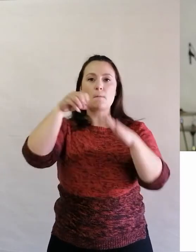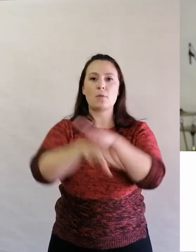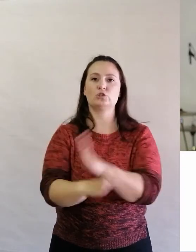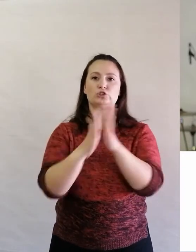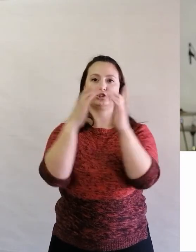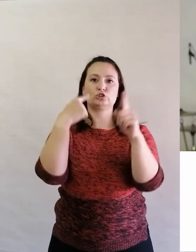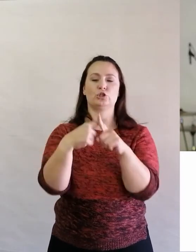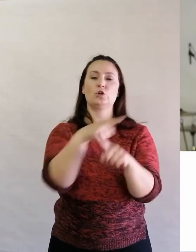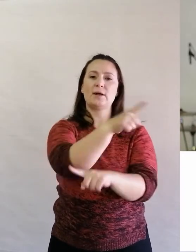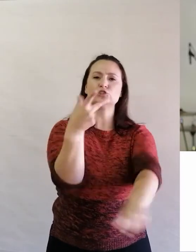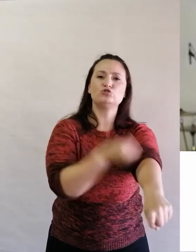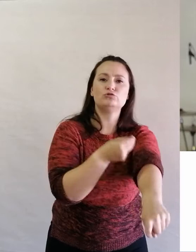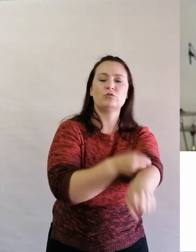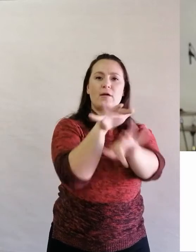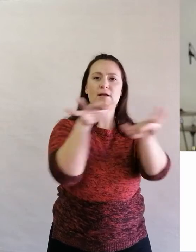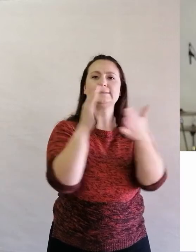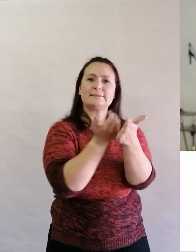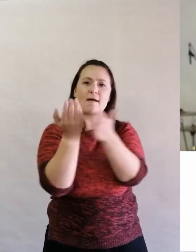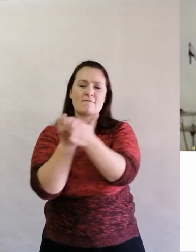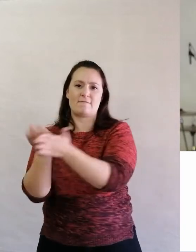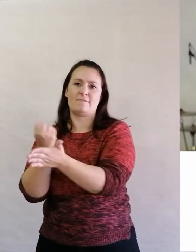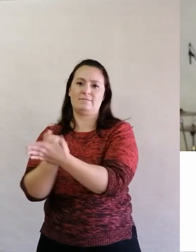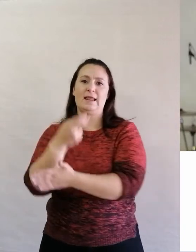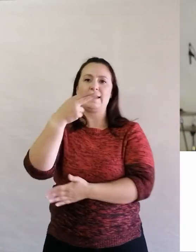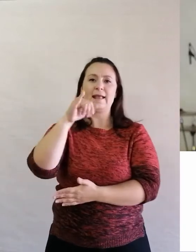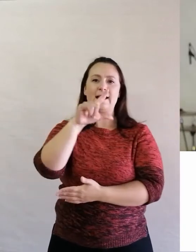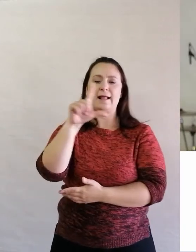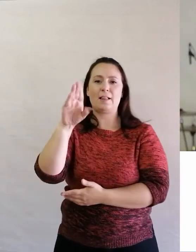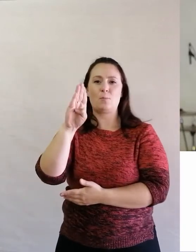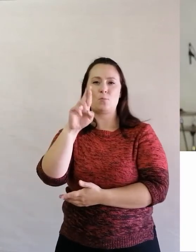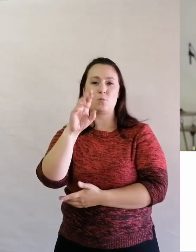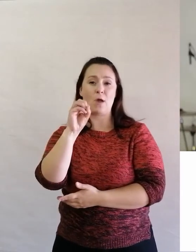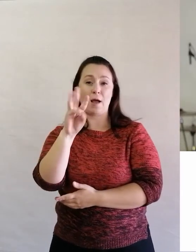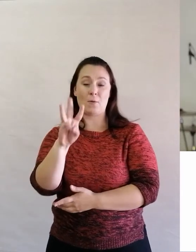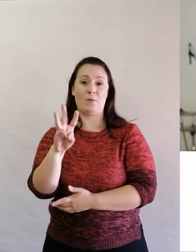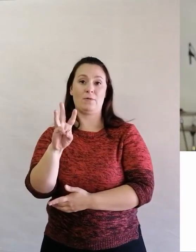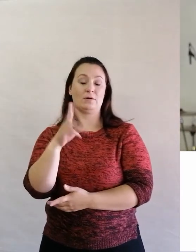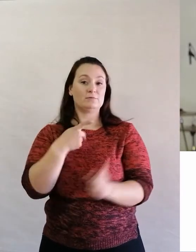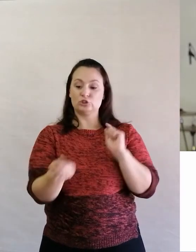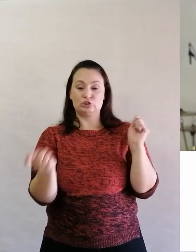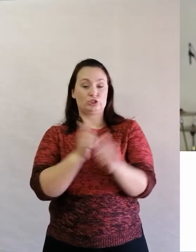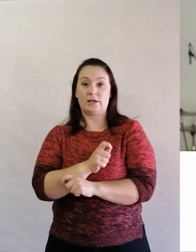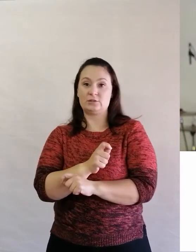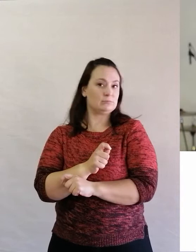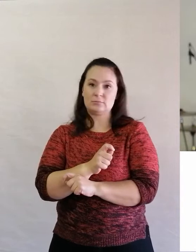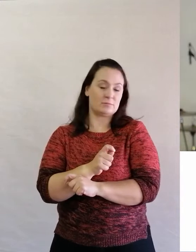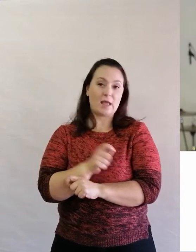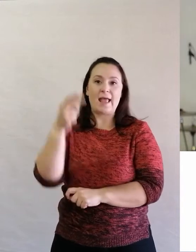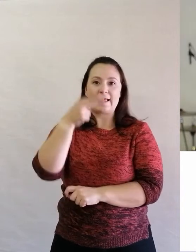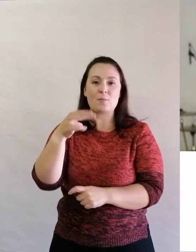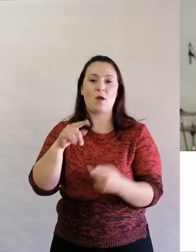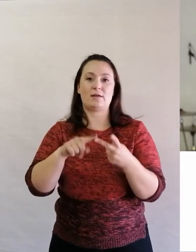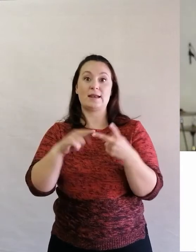see druggies saved. I wanted to see that place impacted with the gospel. Nothing's changed. It's gone from Hillbrow to Joburg to